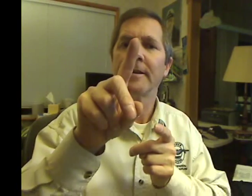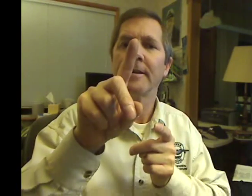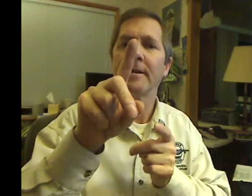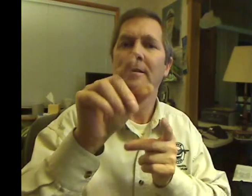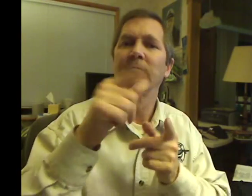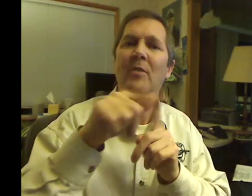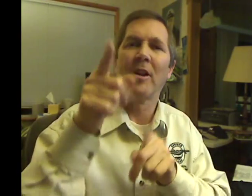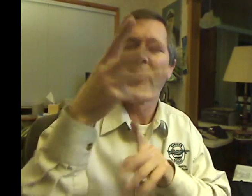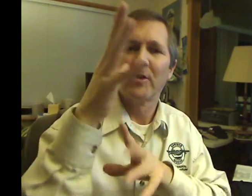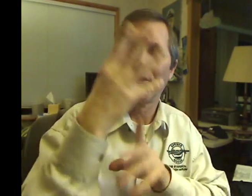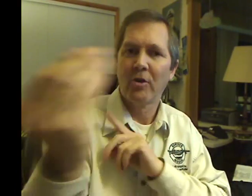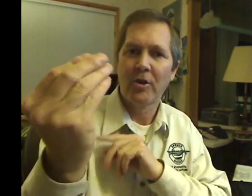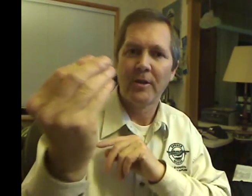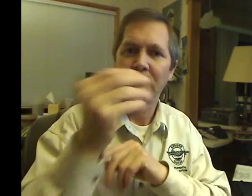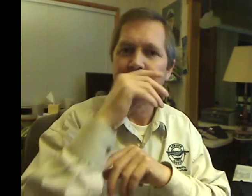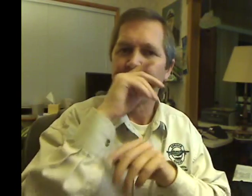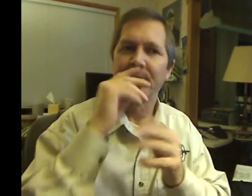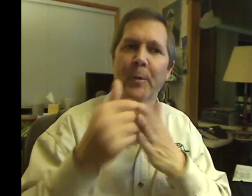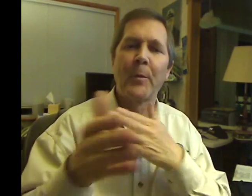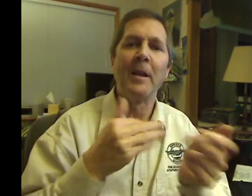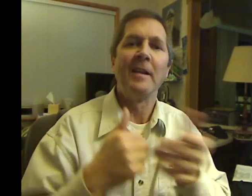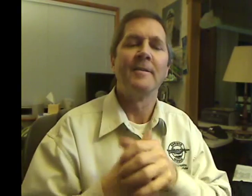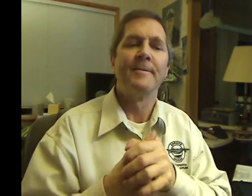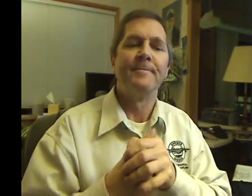sights in Mexico City Airport.